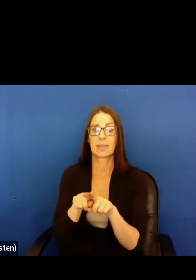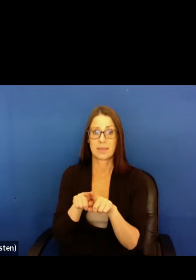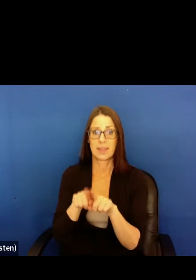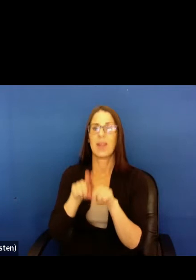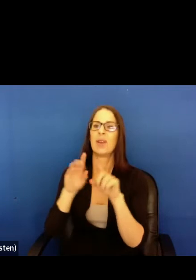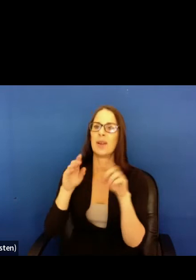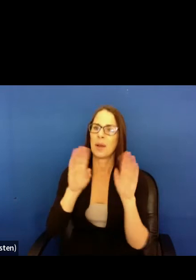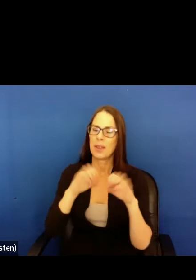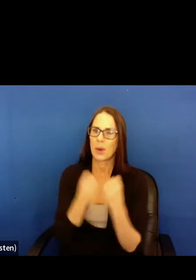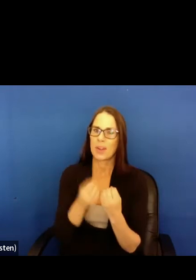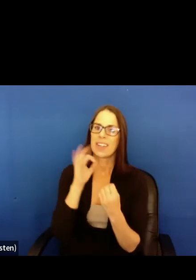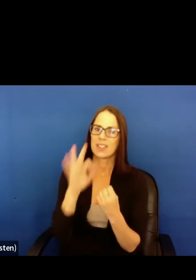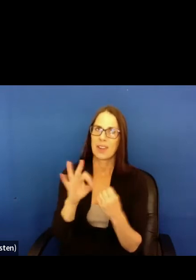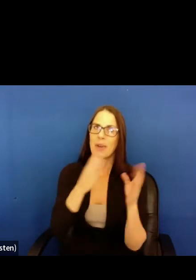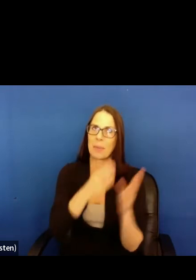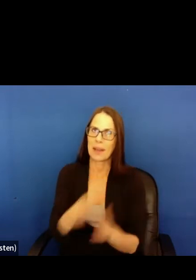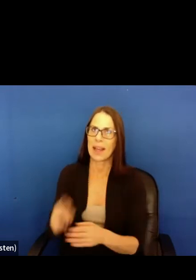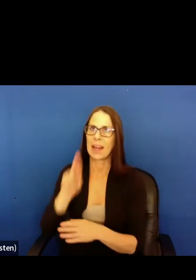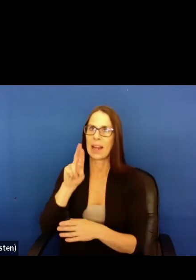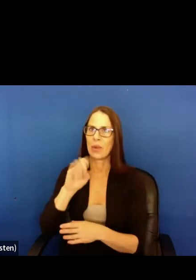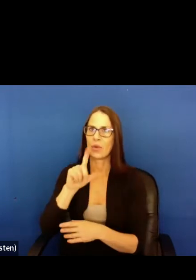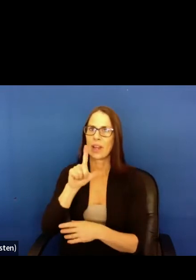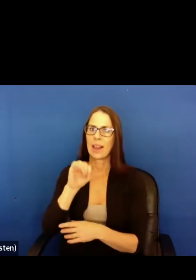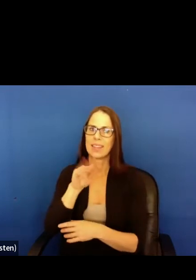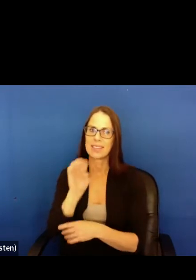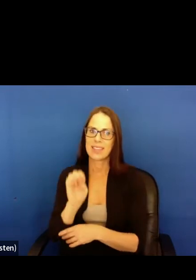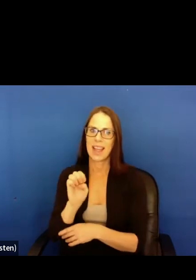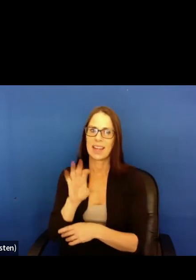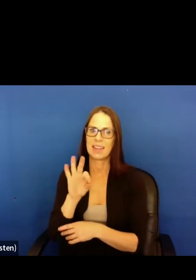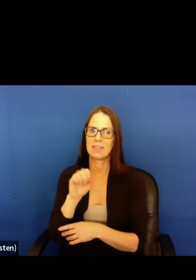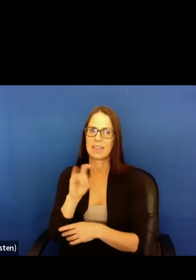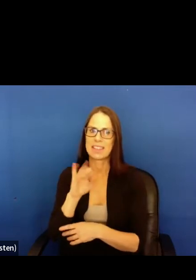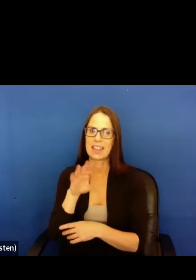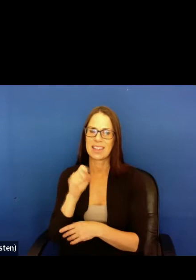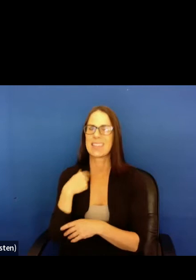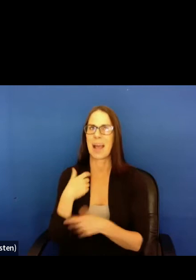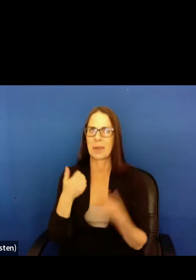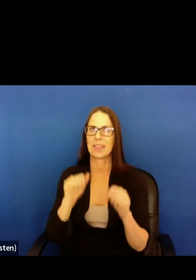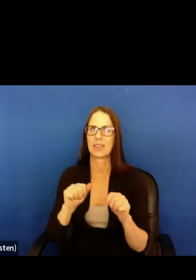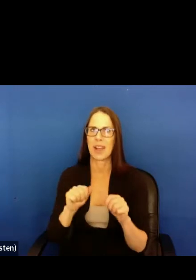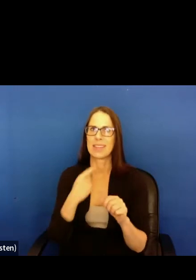Planning, Real Estate, and Facilities. I'm going to keep saying that until it gets better.